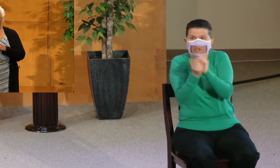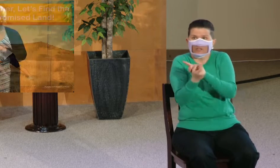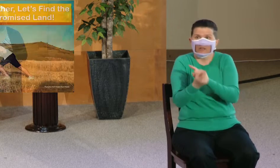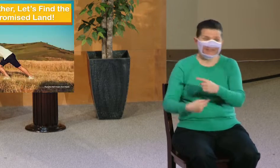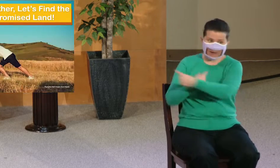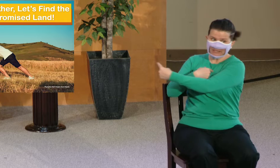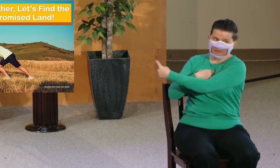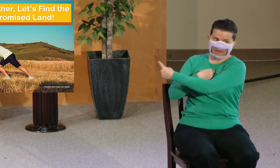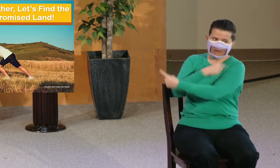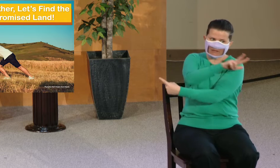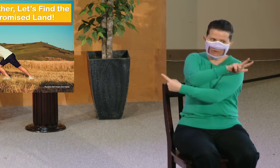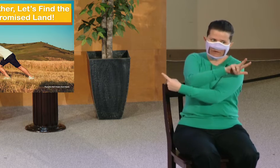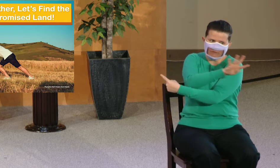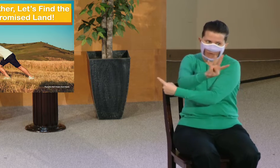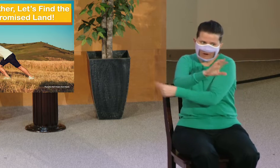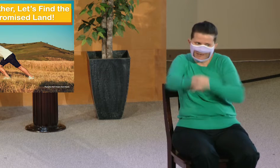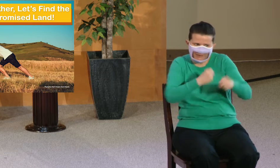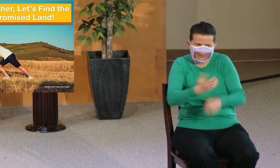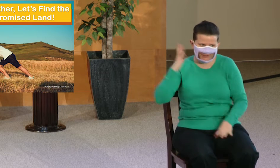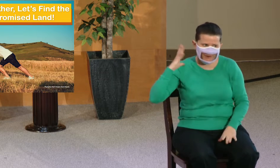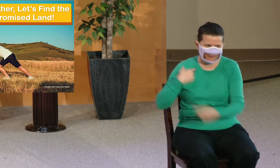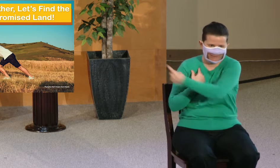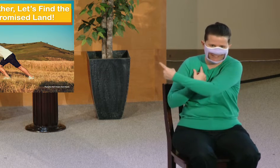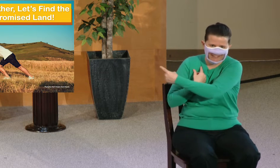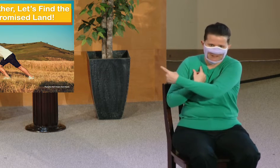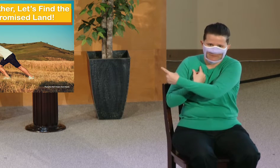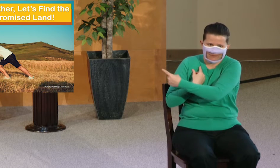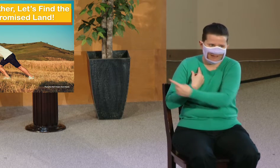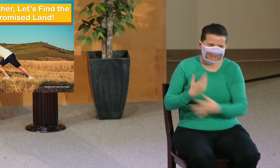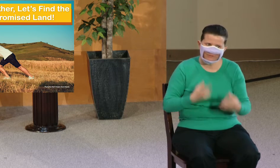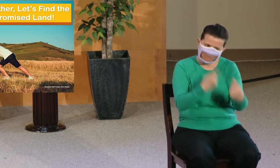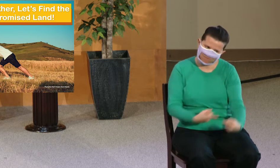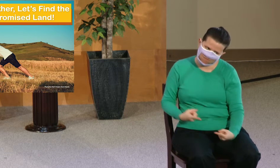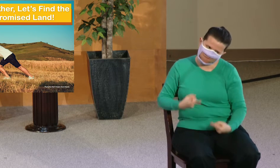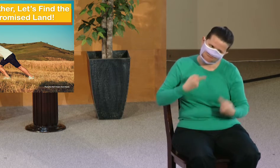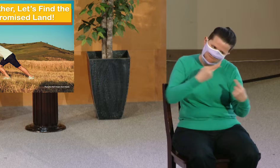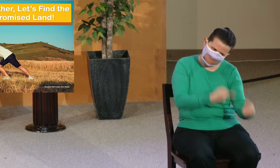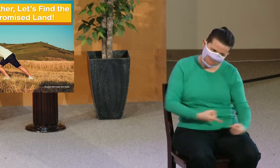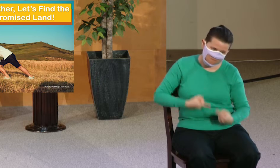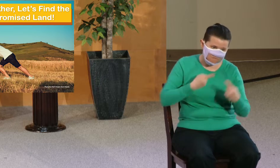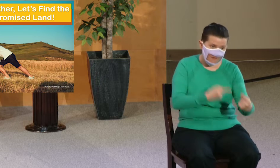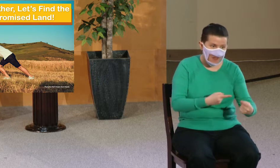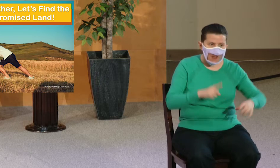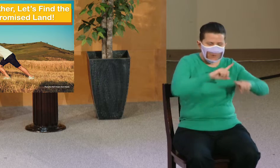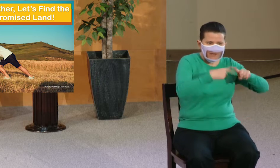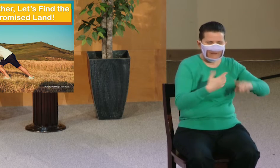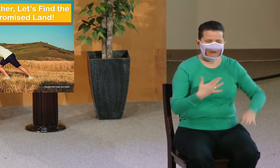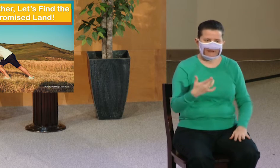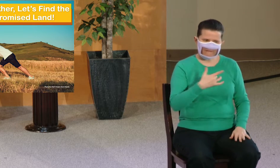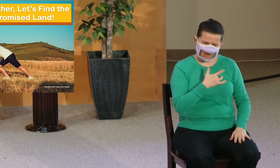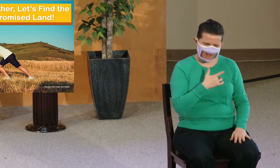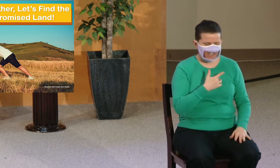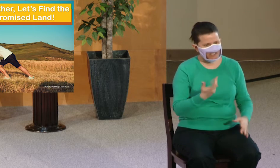years ago. And I know that I've shared with you the story of when I heard it was time to leave that community. I thought